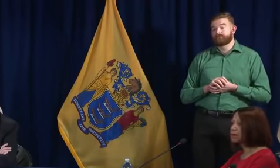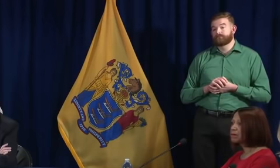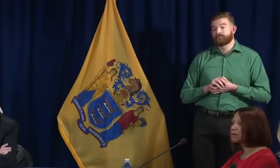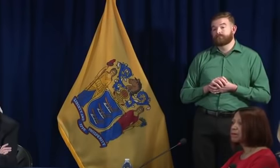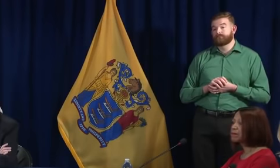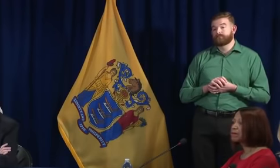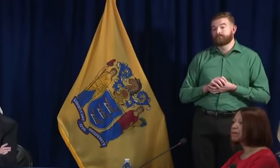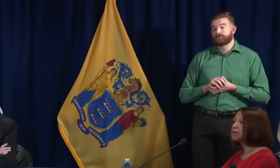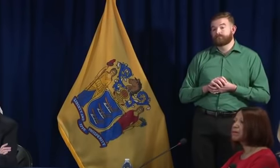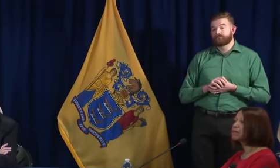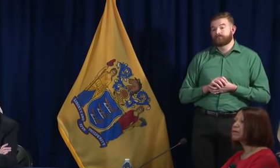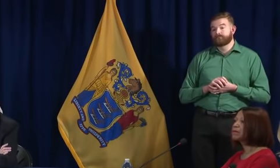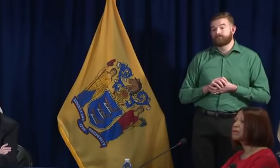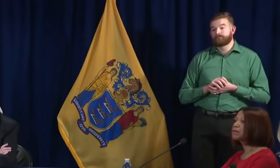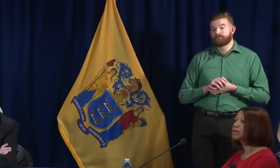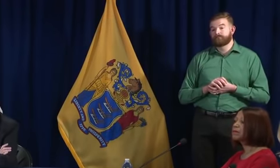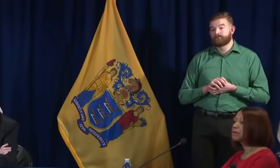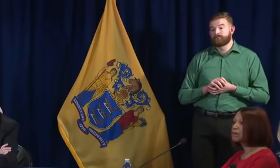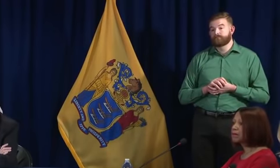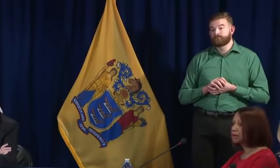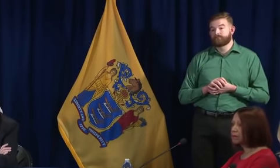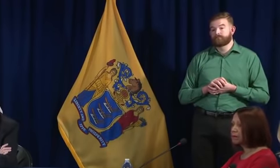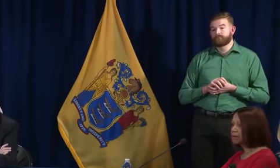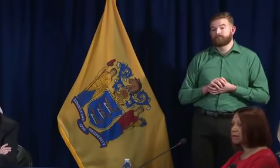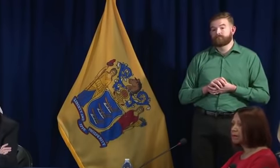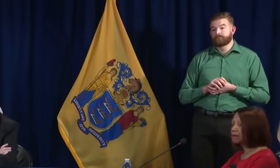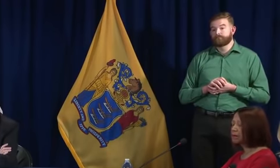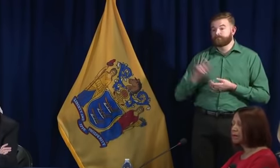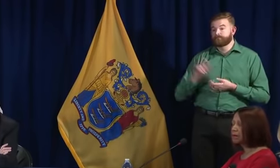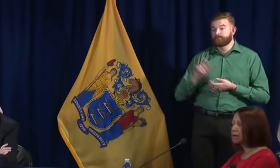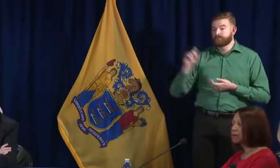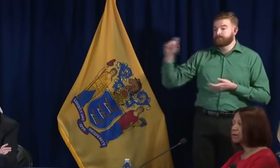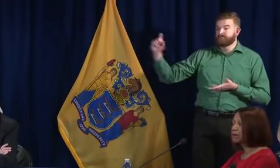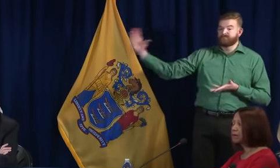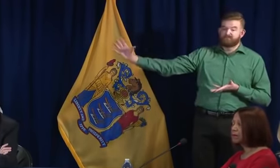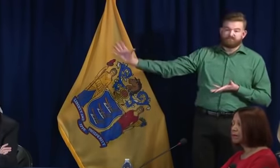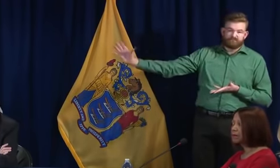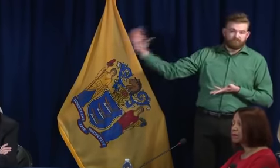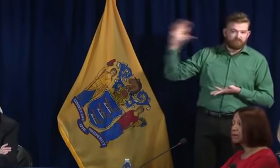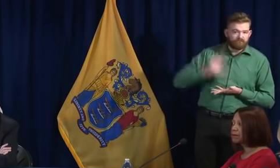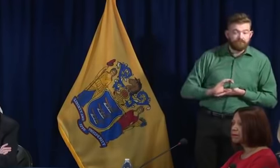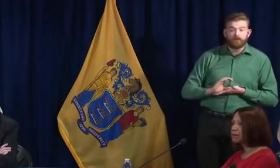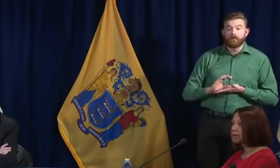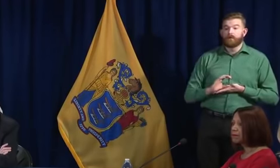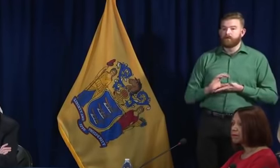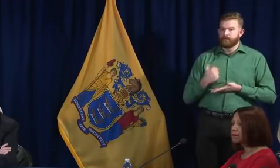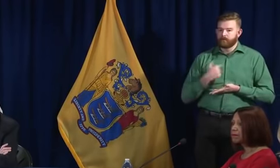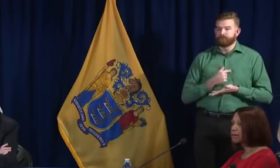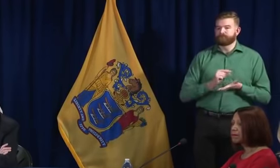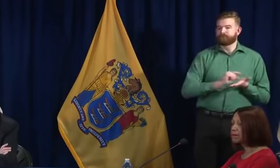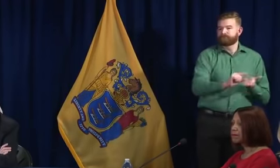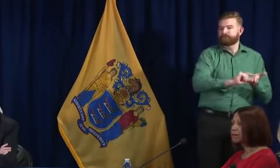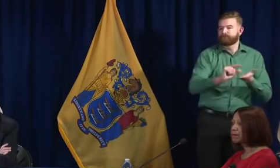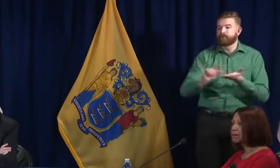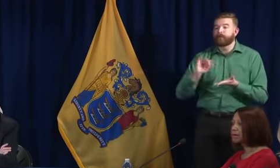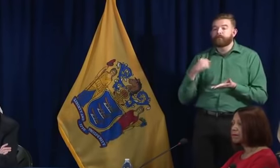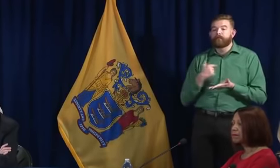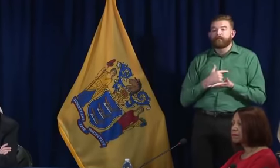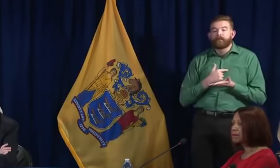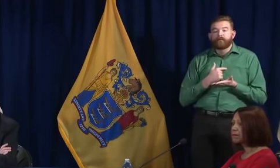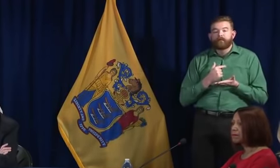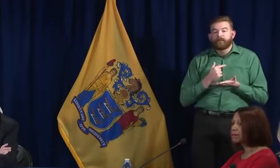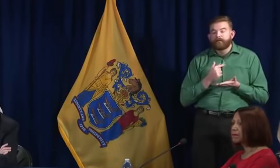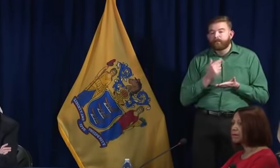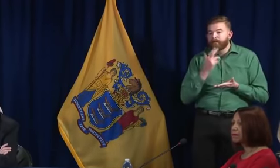country and to our state if we undershoot. So whatever is at our disposal, and there's no amount of money in any state,